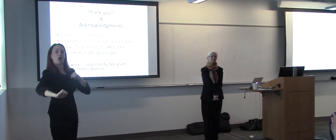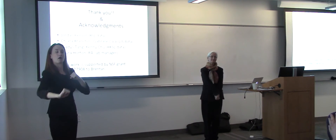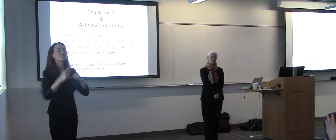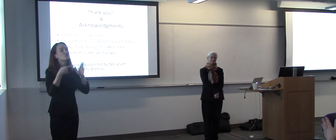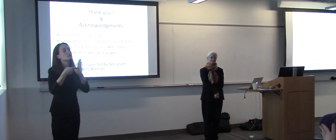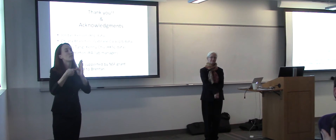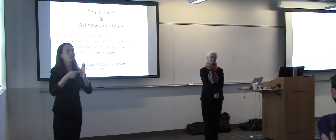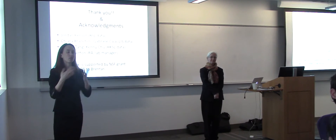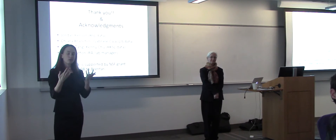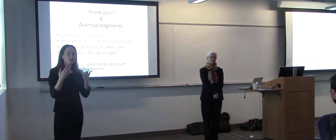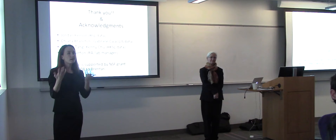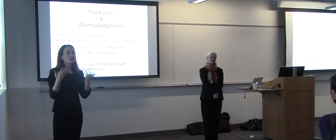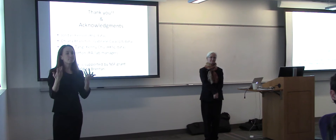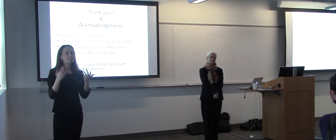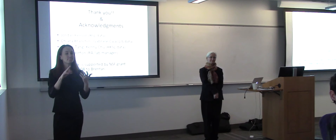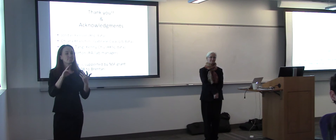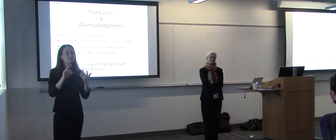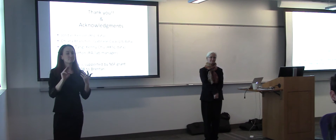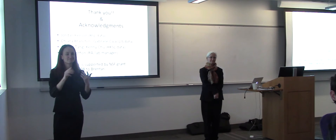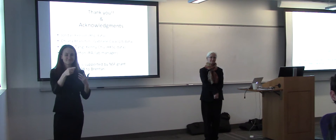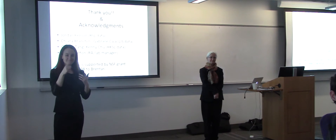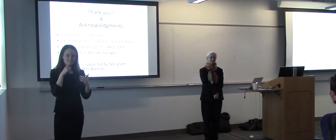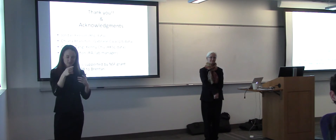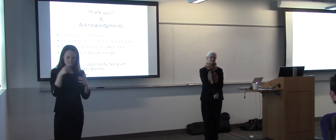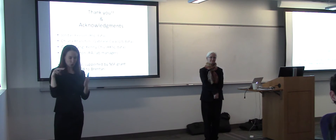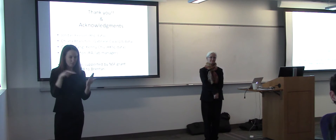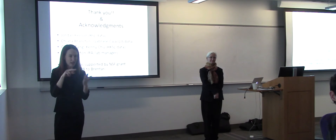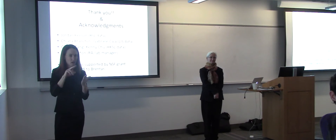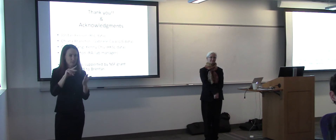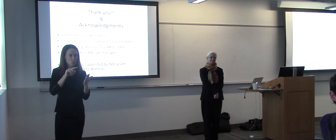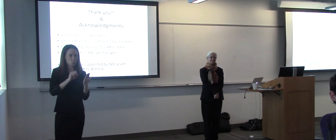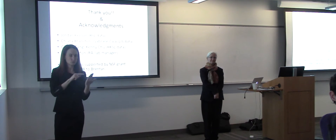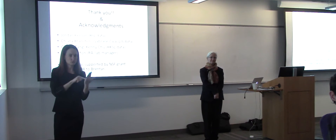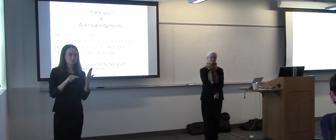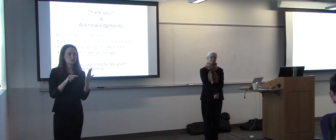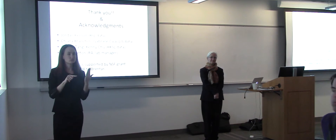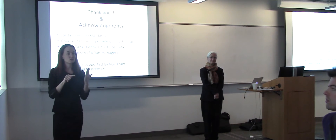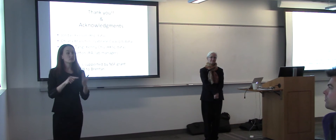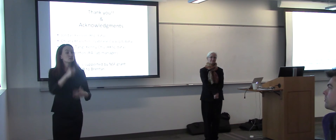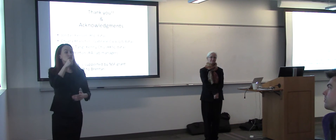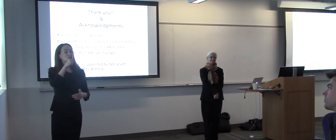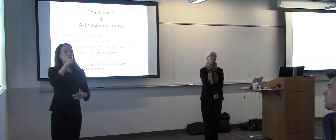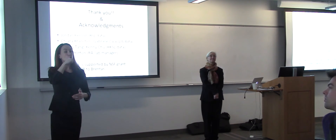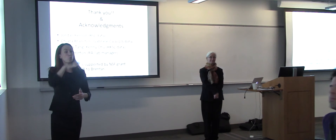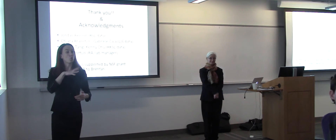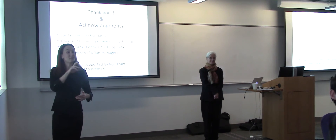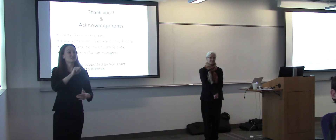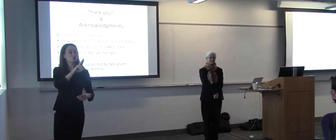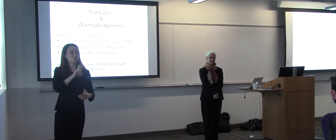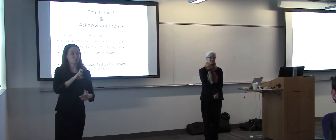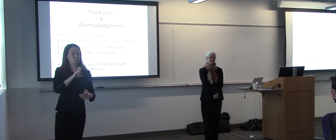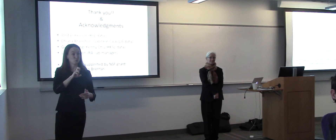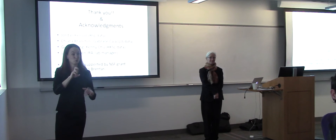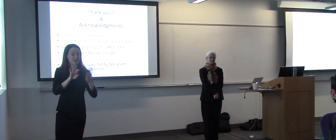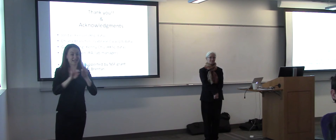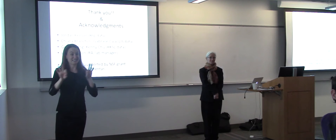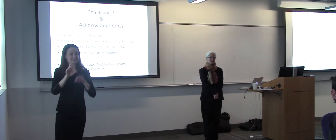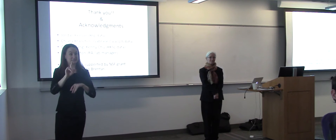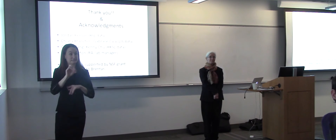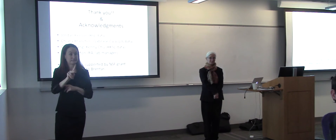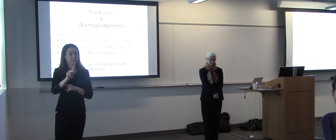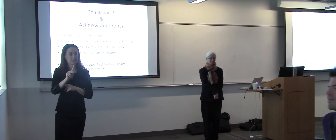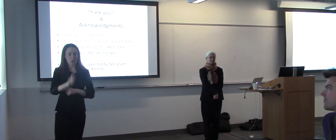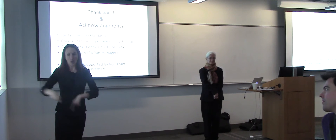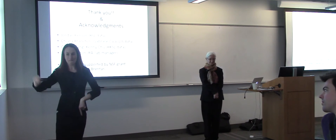you, the example is, what was it? It was Sue hit stick in the head, Sue hit Fred in the head